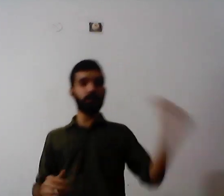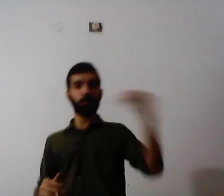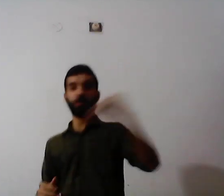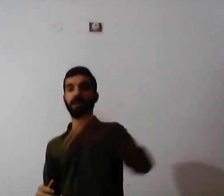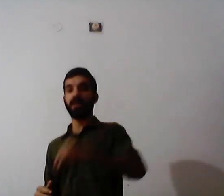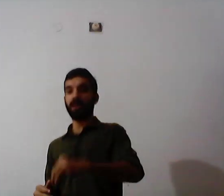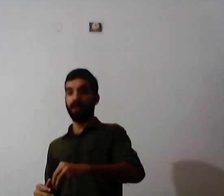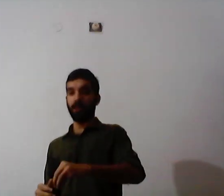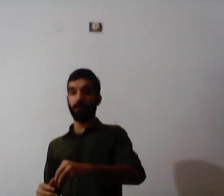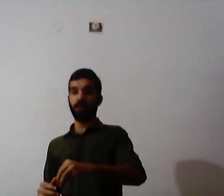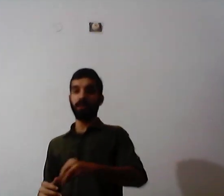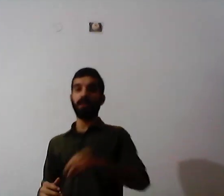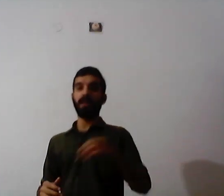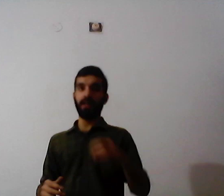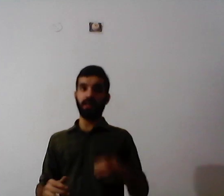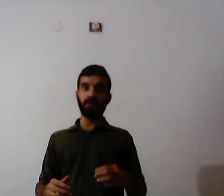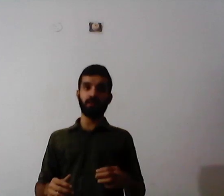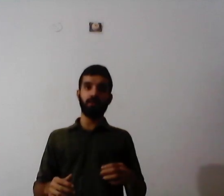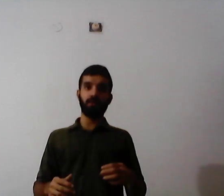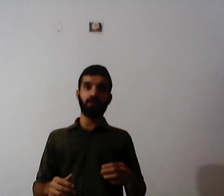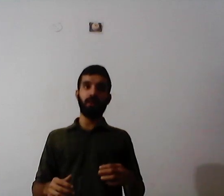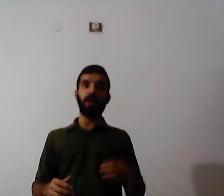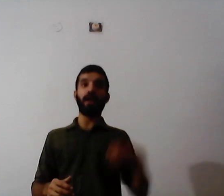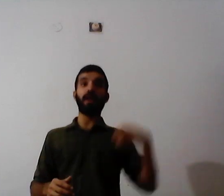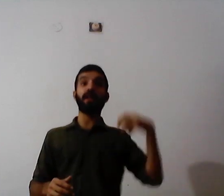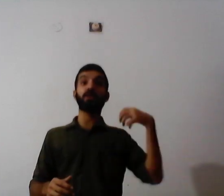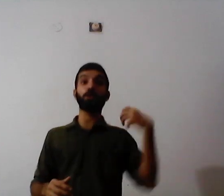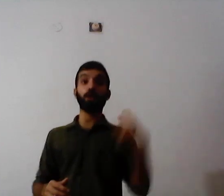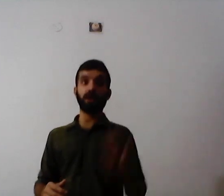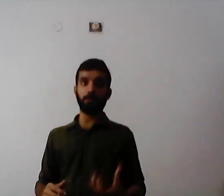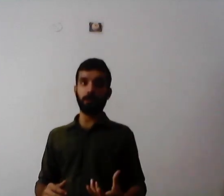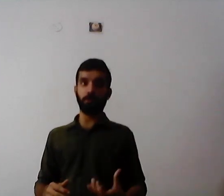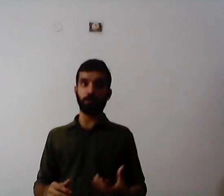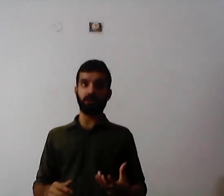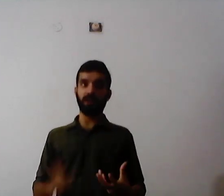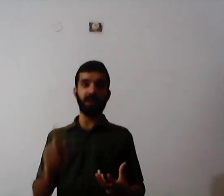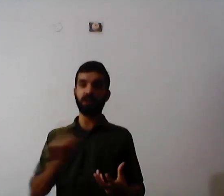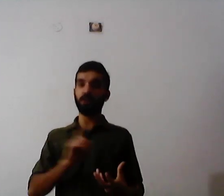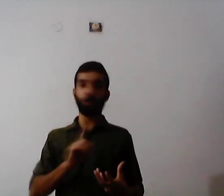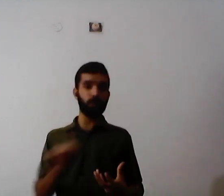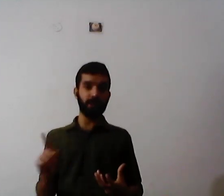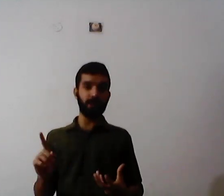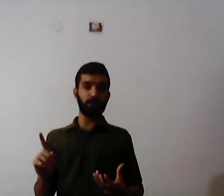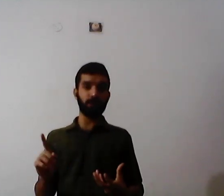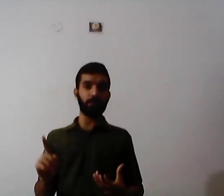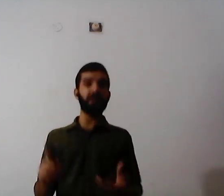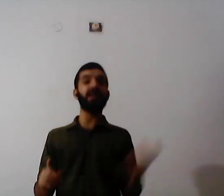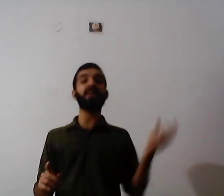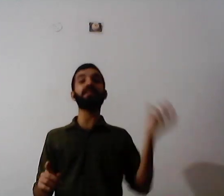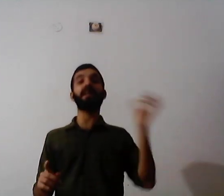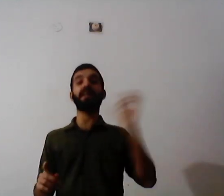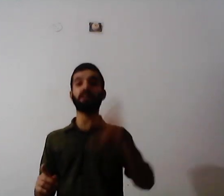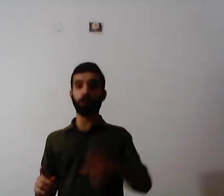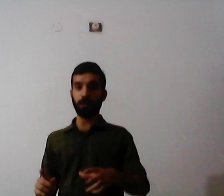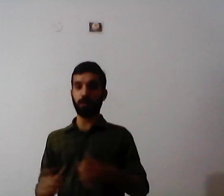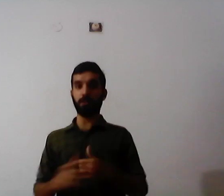dissolving in a liquid is an exothermic process. It is not endothermic, it is an exothermic